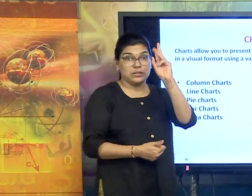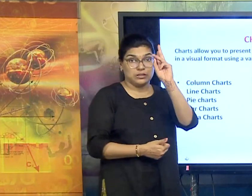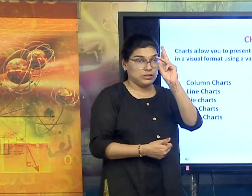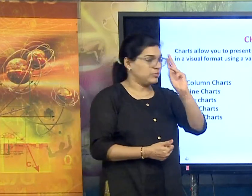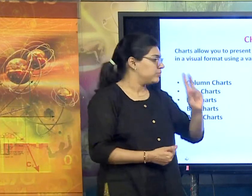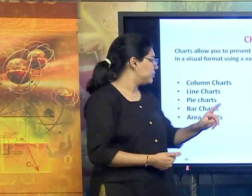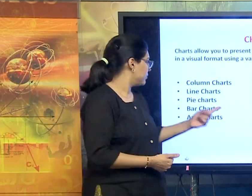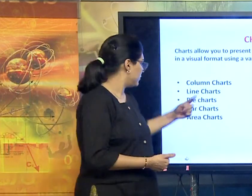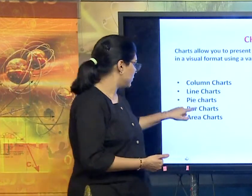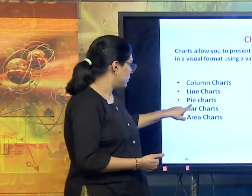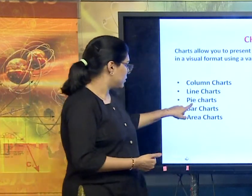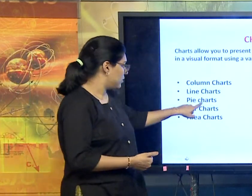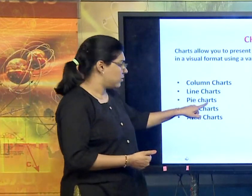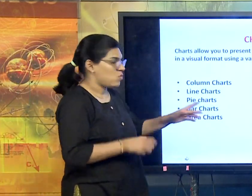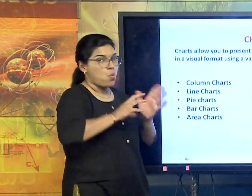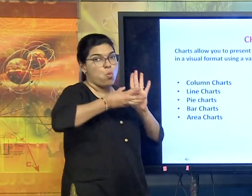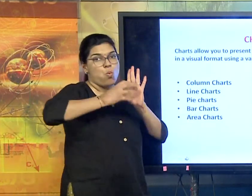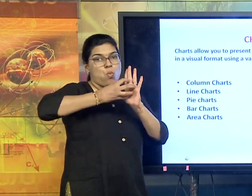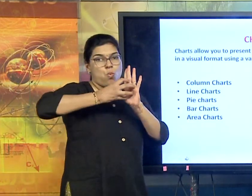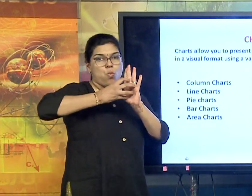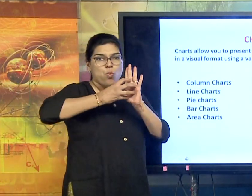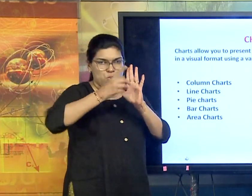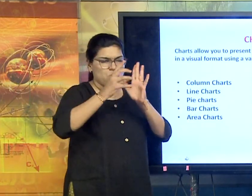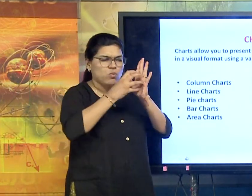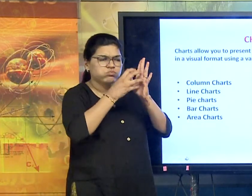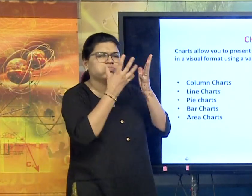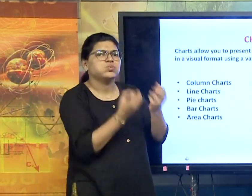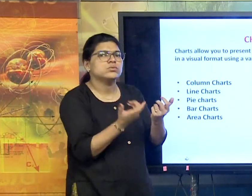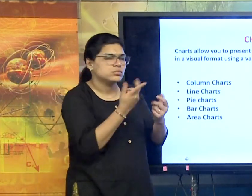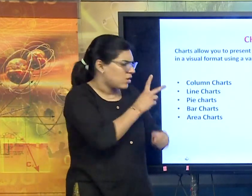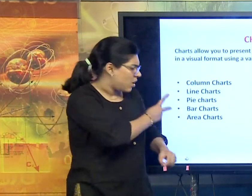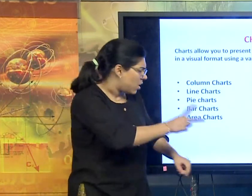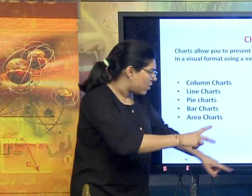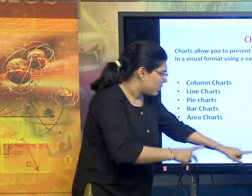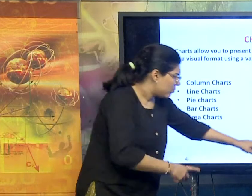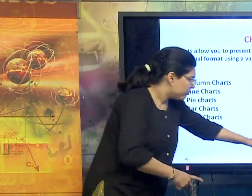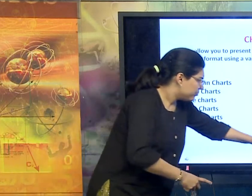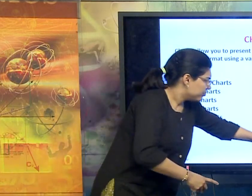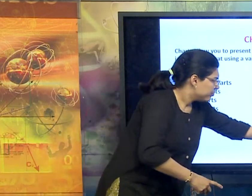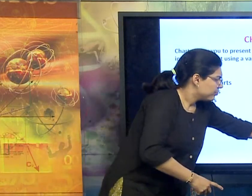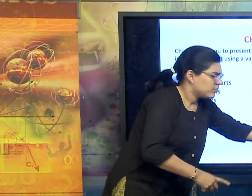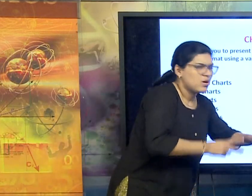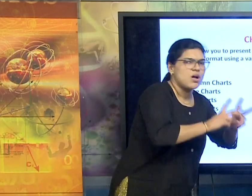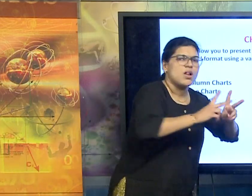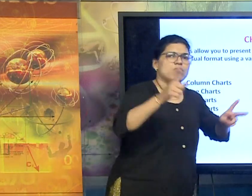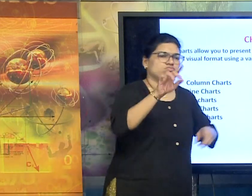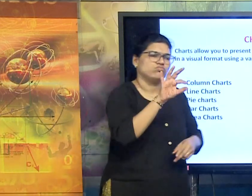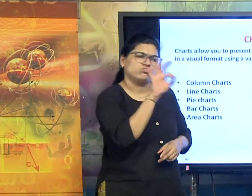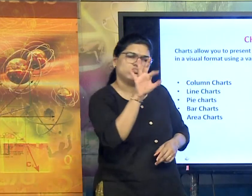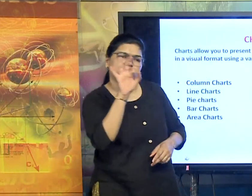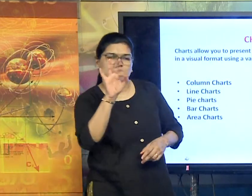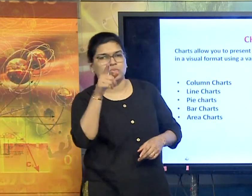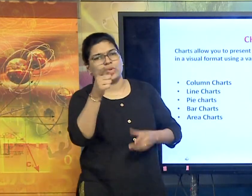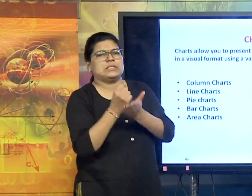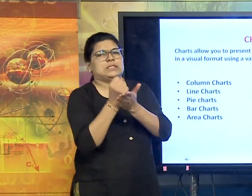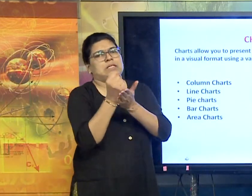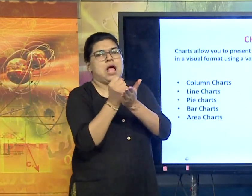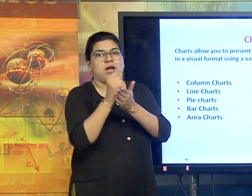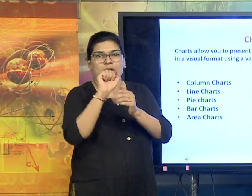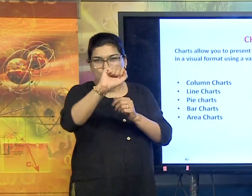Like these are shown here. And the third one is pie chart, which is circled in shape. And pie charts are also of